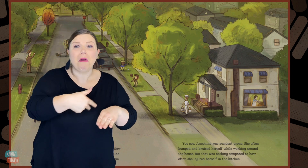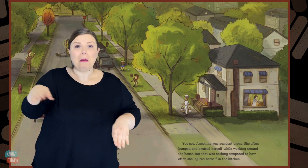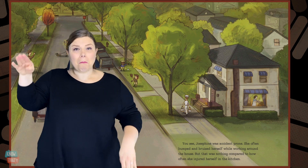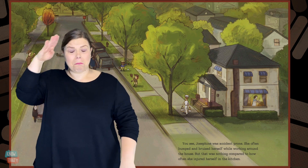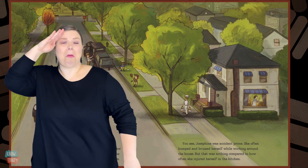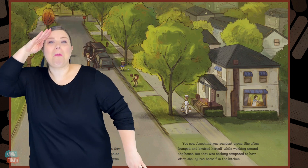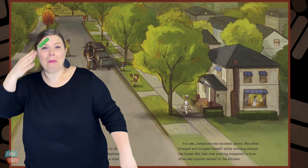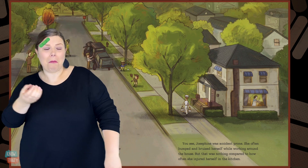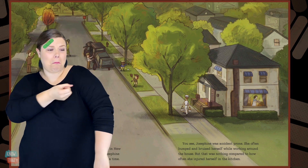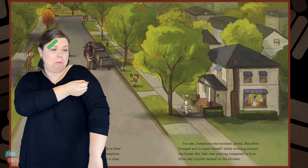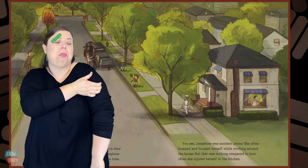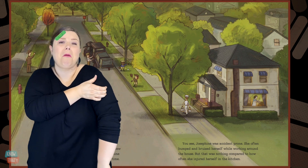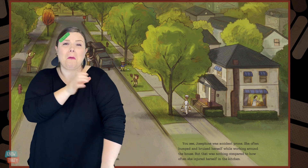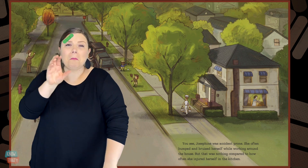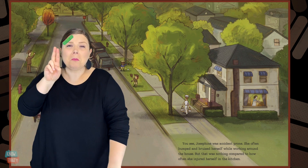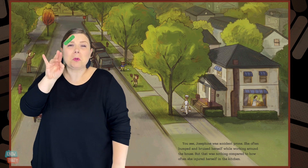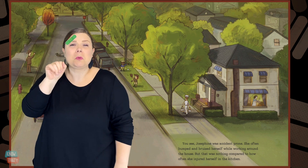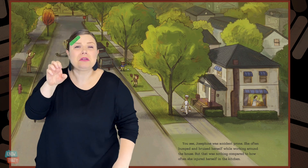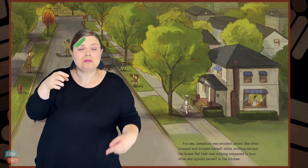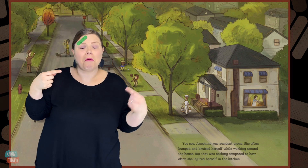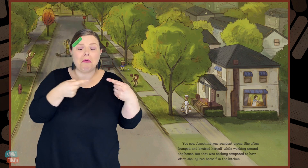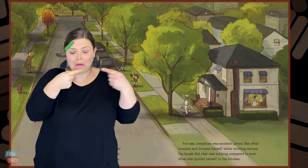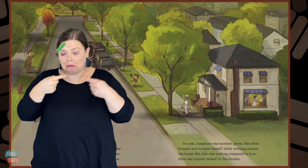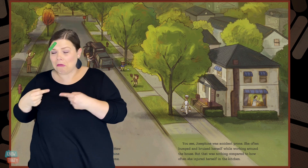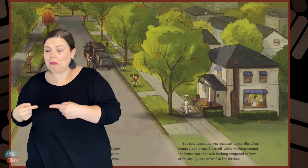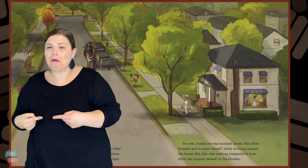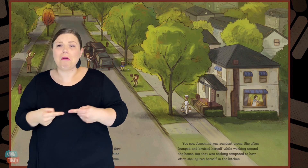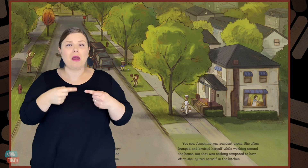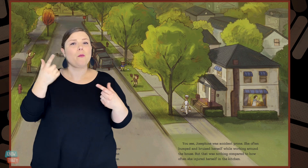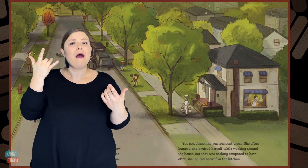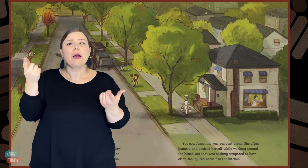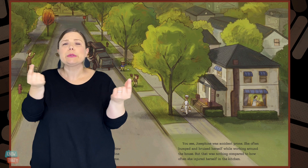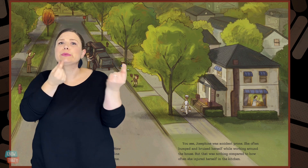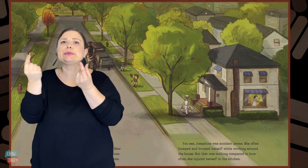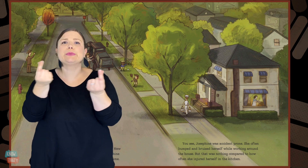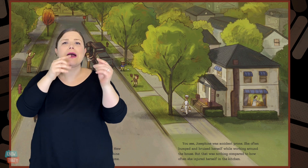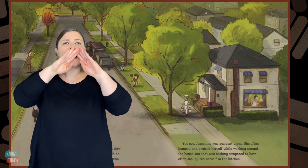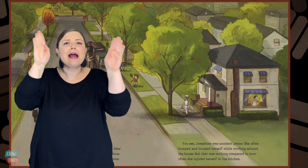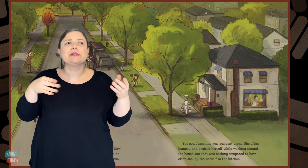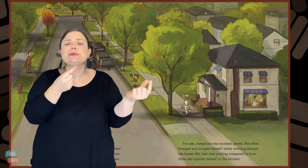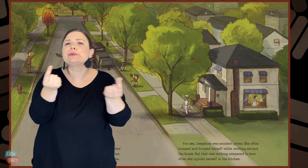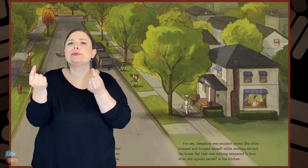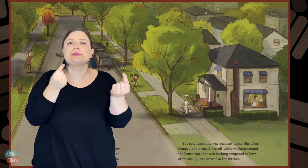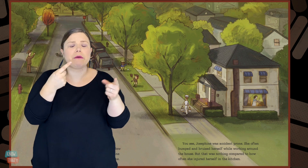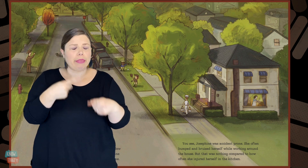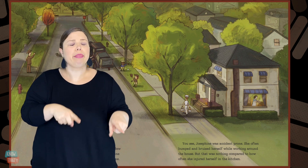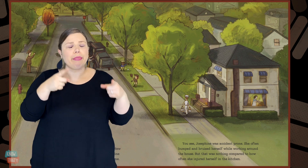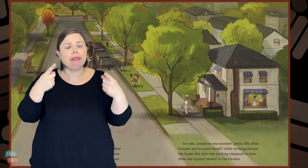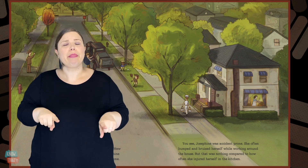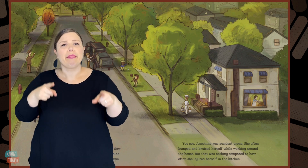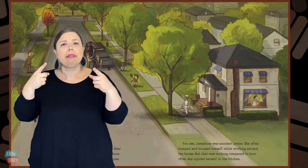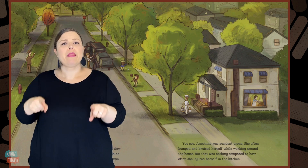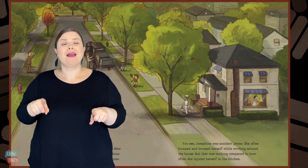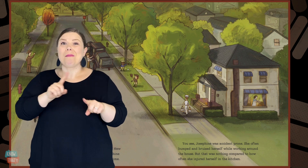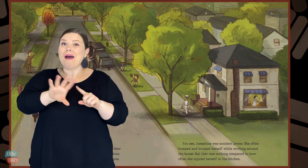while working around the house. But that was nothing compared to how often she injured